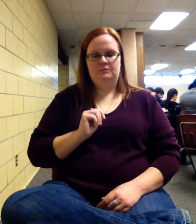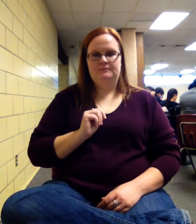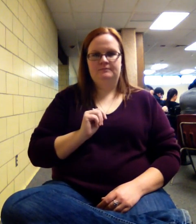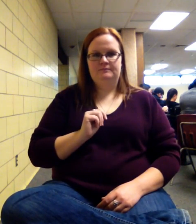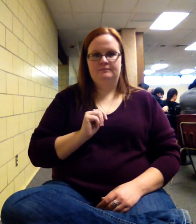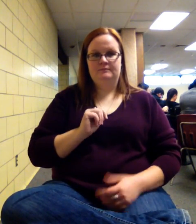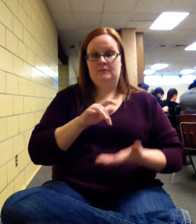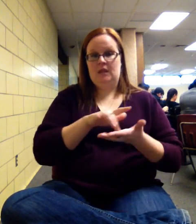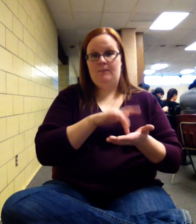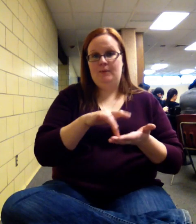compute present value.